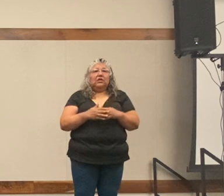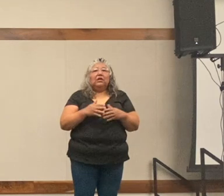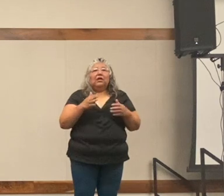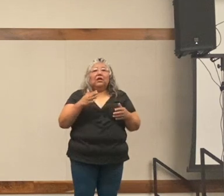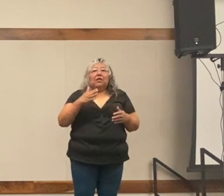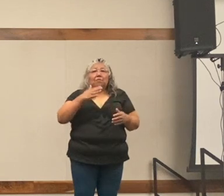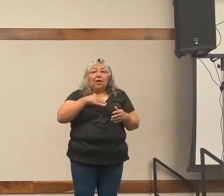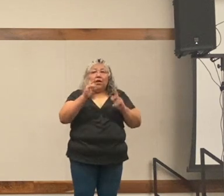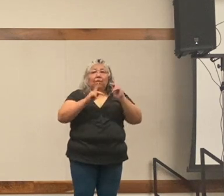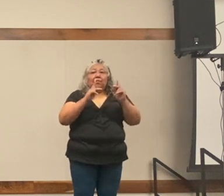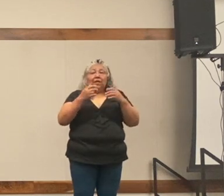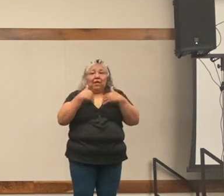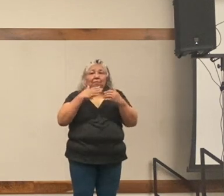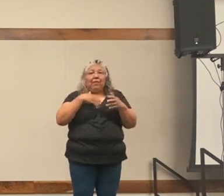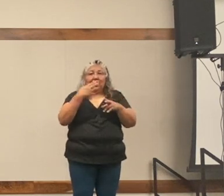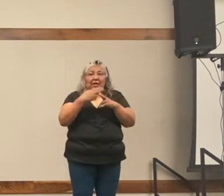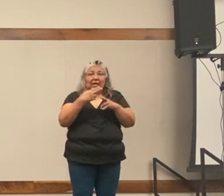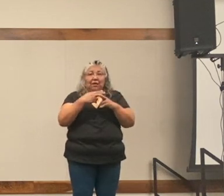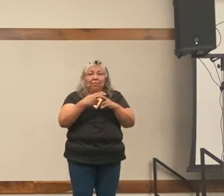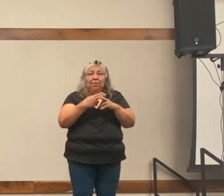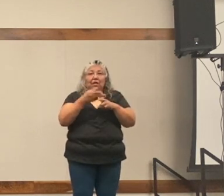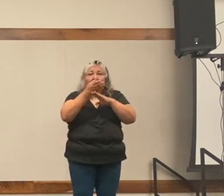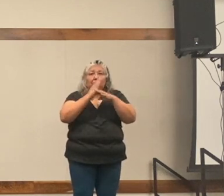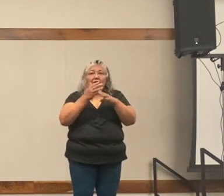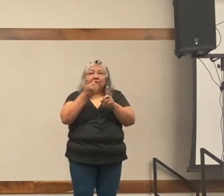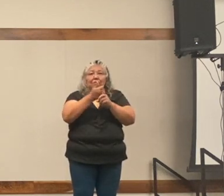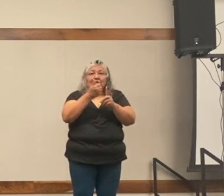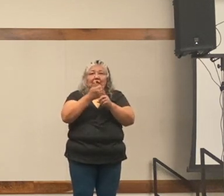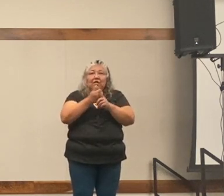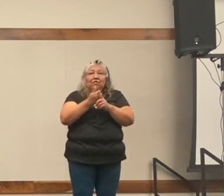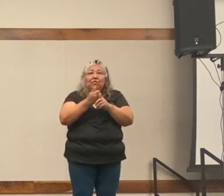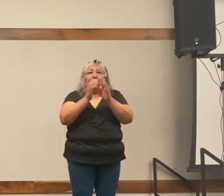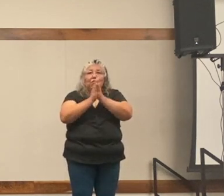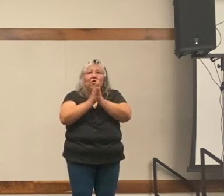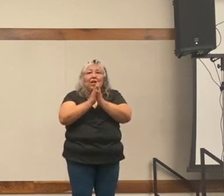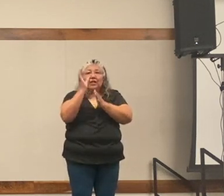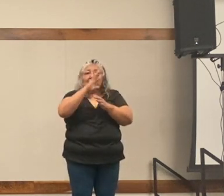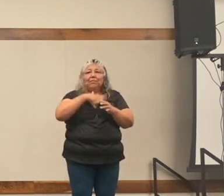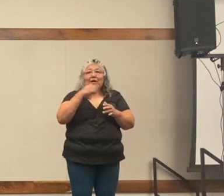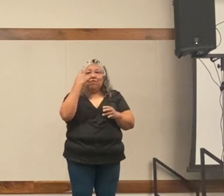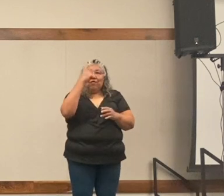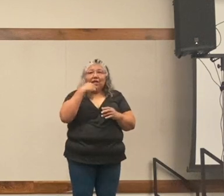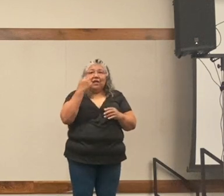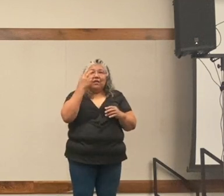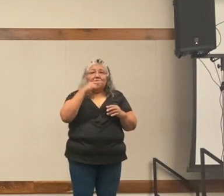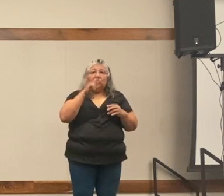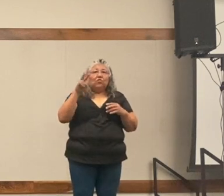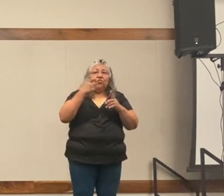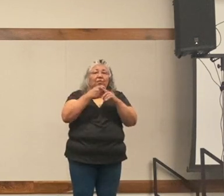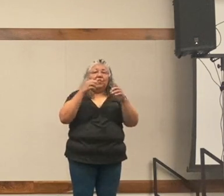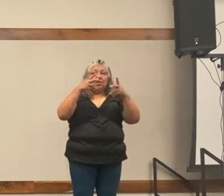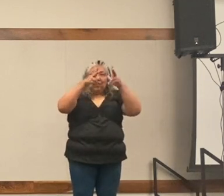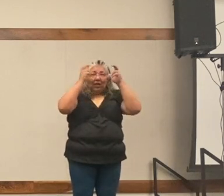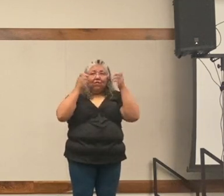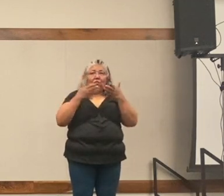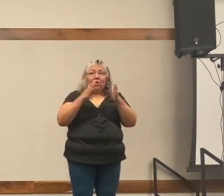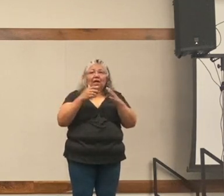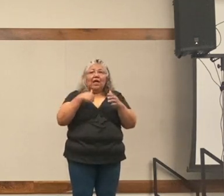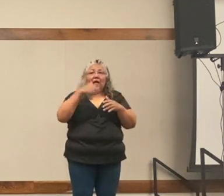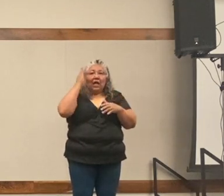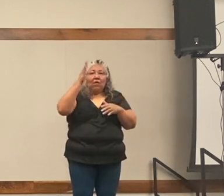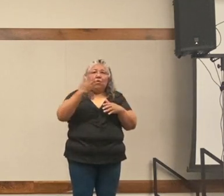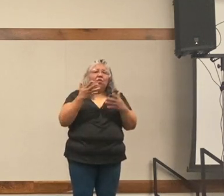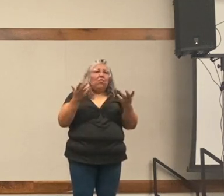my people who bear my name humble themselves, pray, and seek my face, and turn from their evil ways, then I will